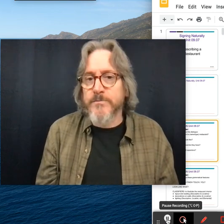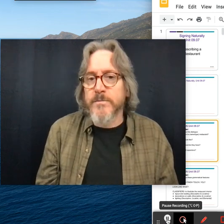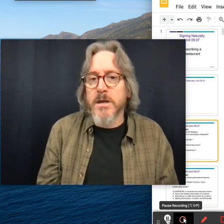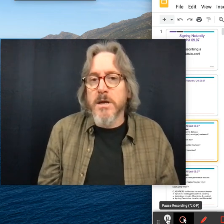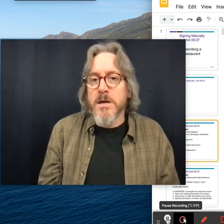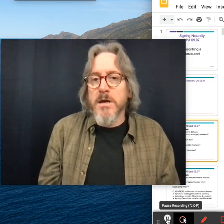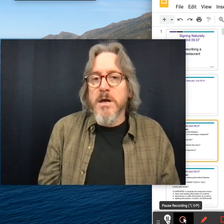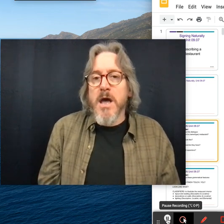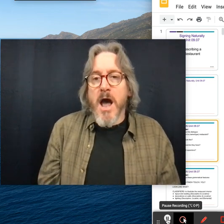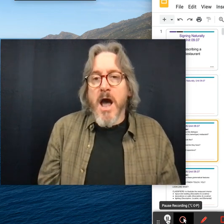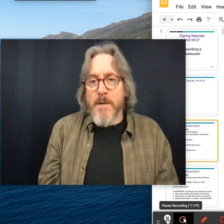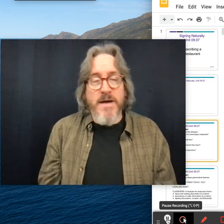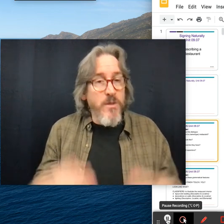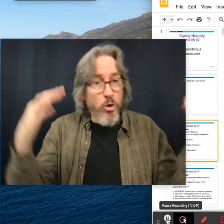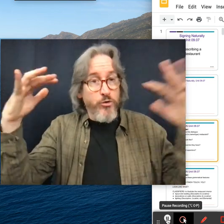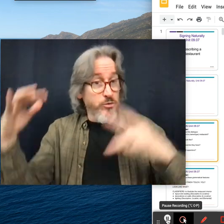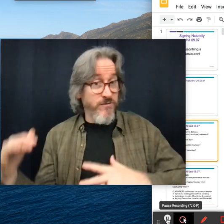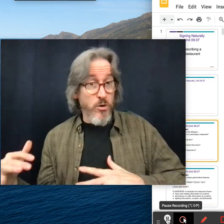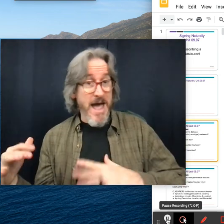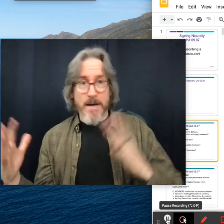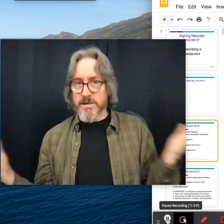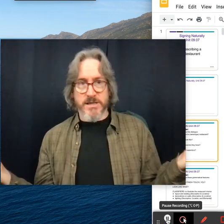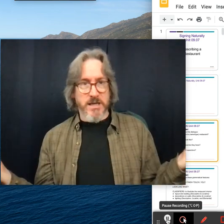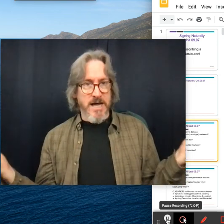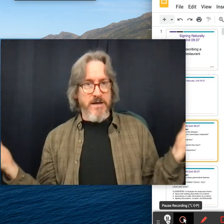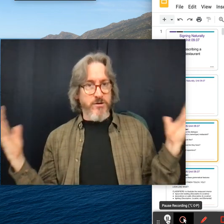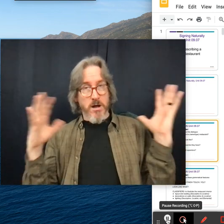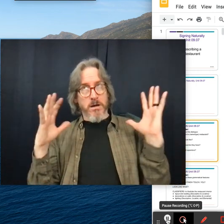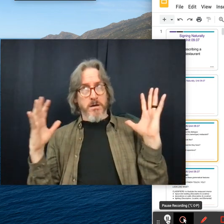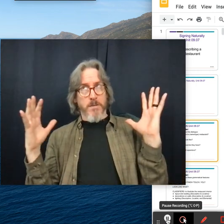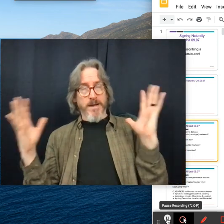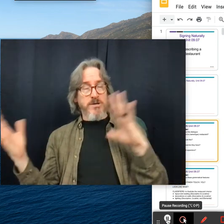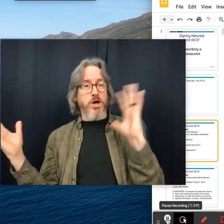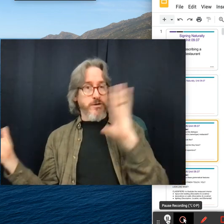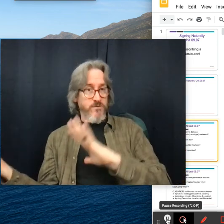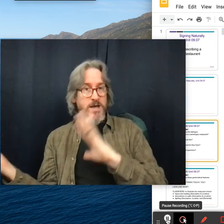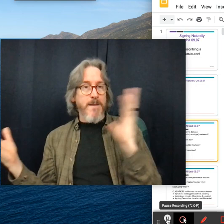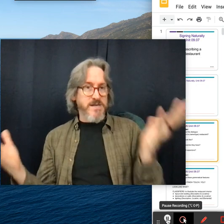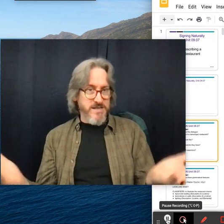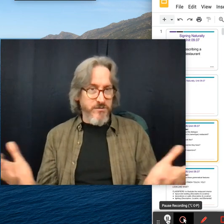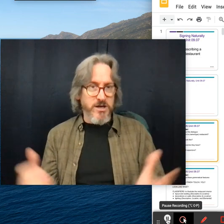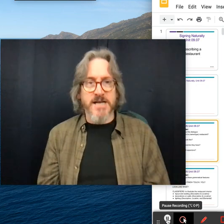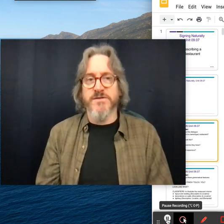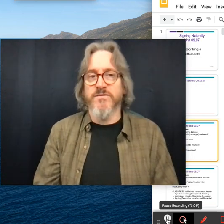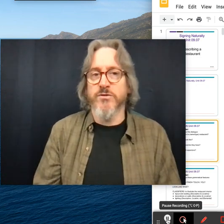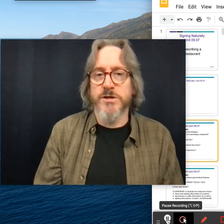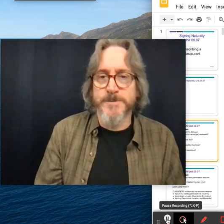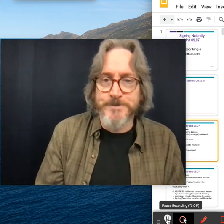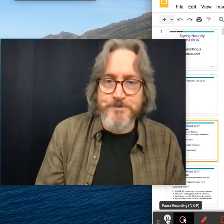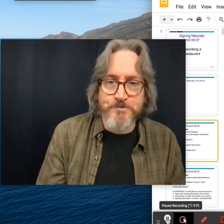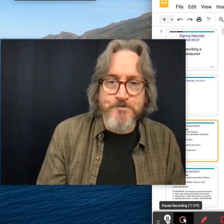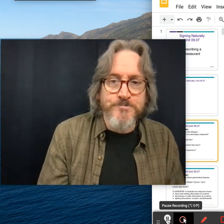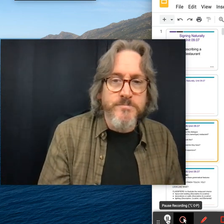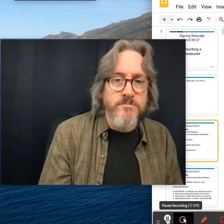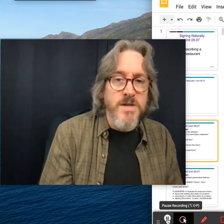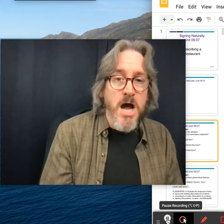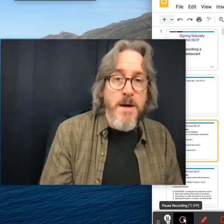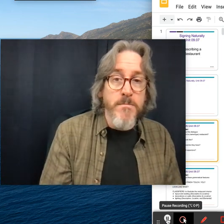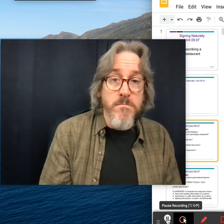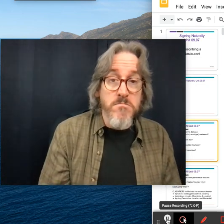offer. And then we'll go through the vocab is a lot there. A big chunk of the vocab is different kinds of foods.